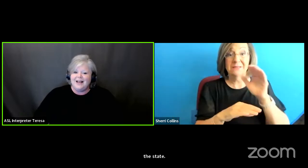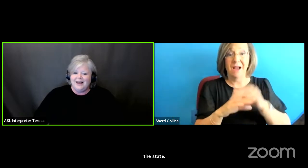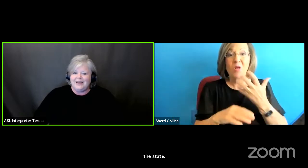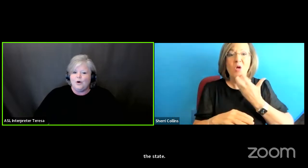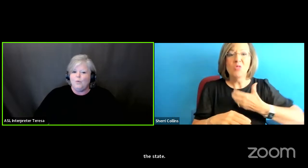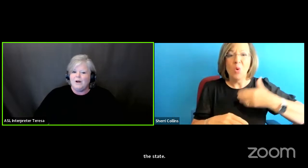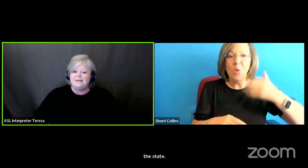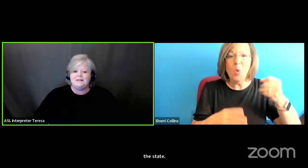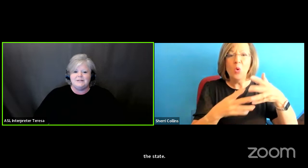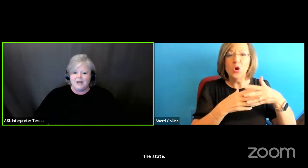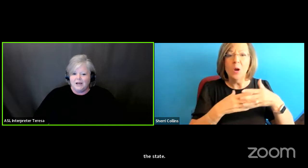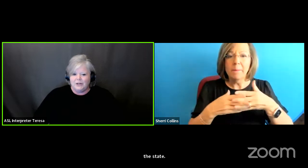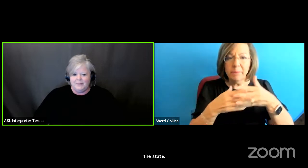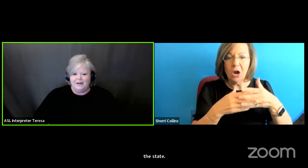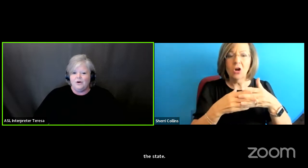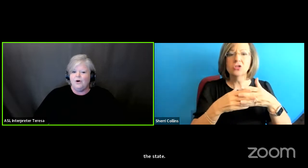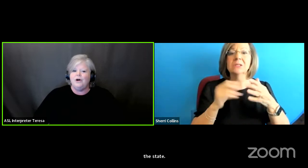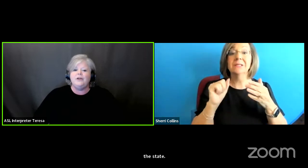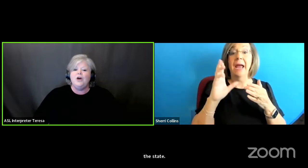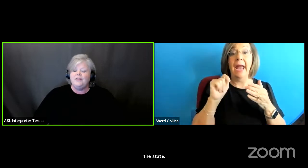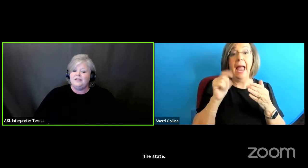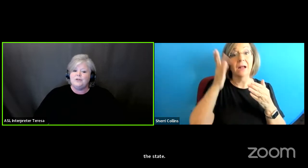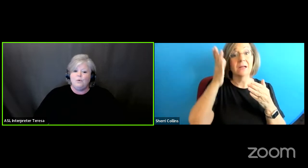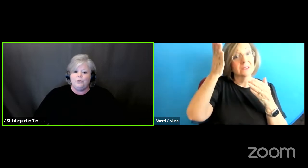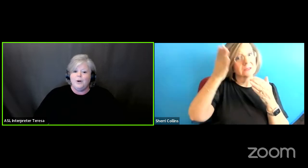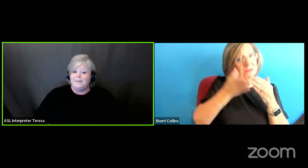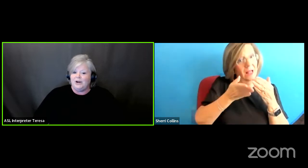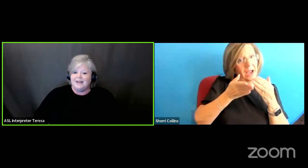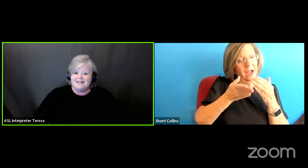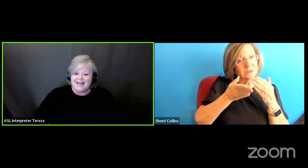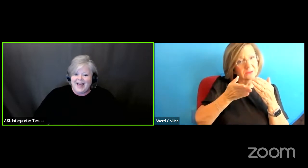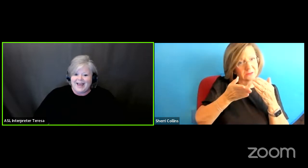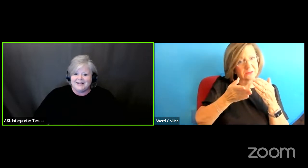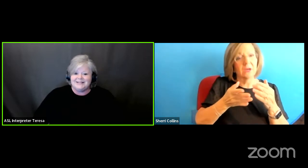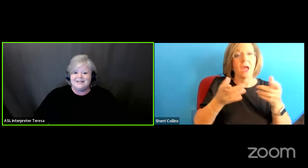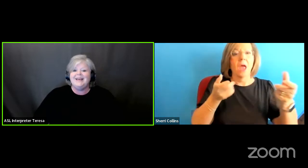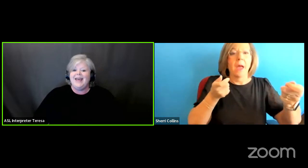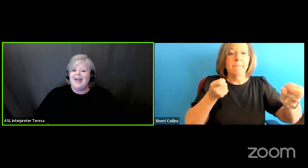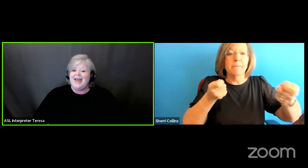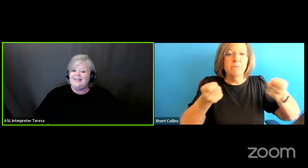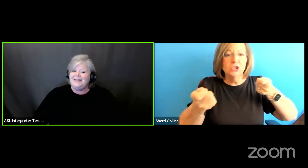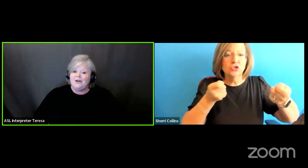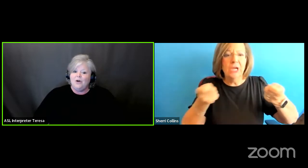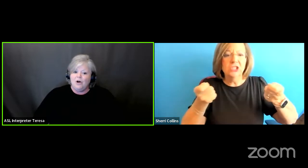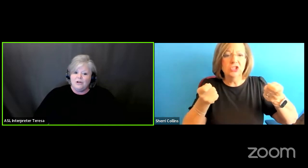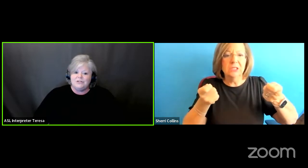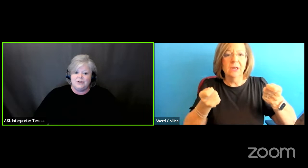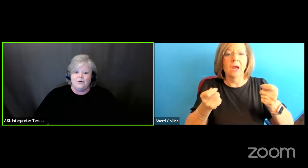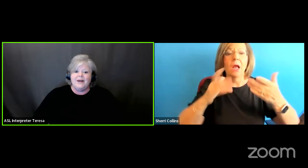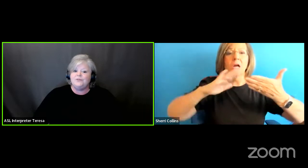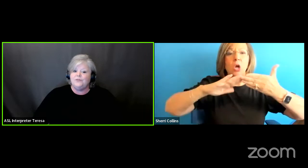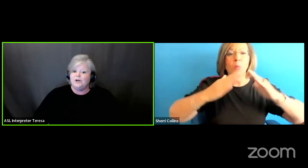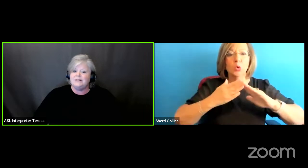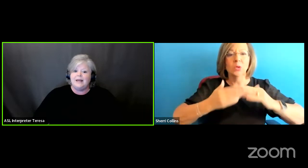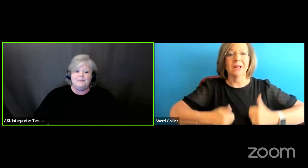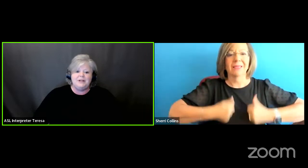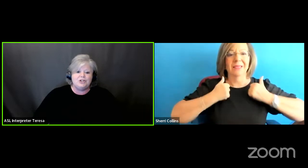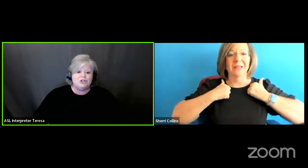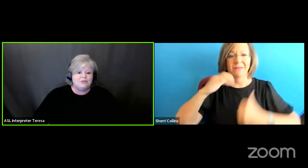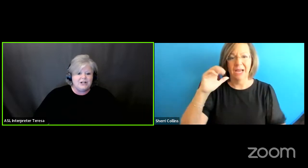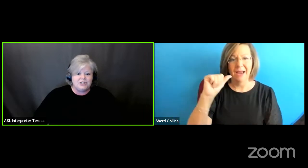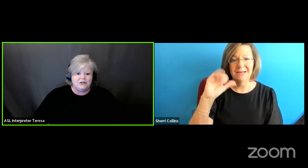to sign one document on this Older Americans Act. And then also, as far